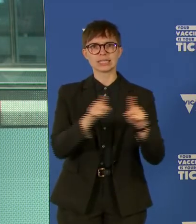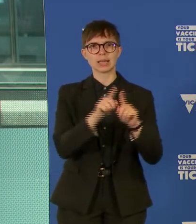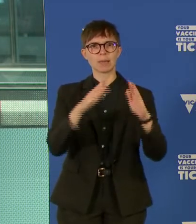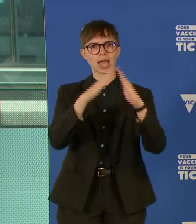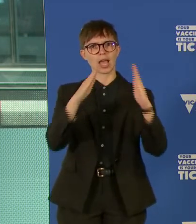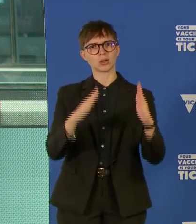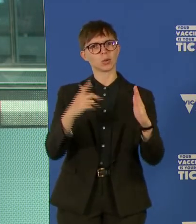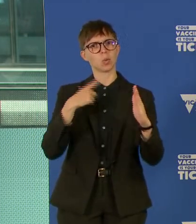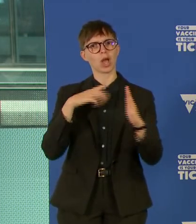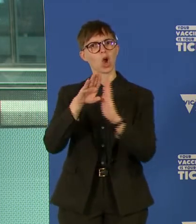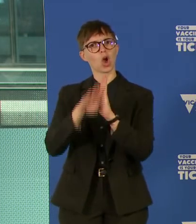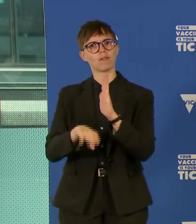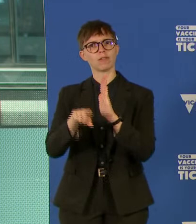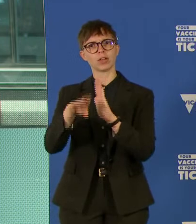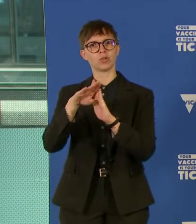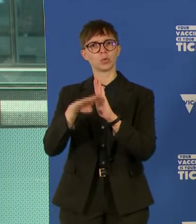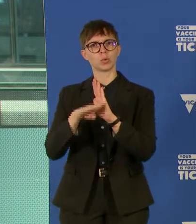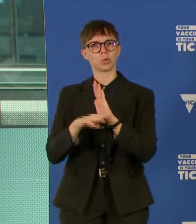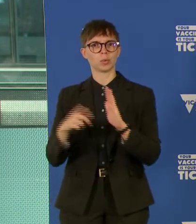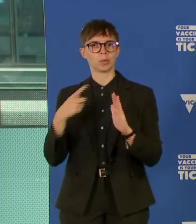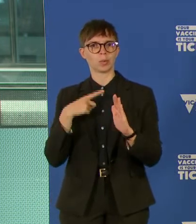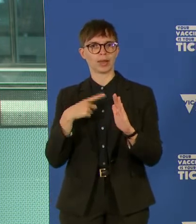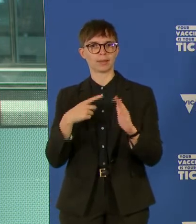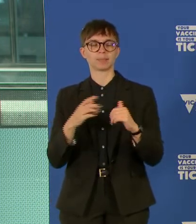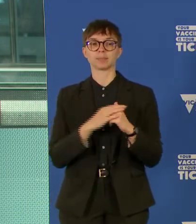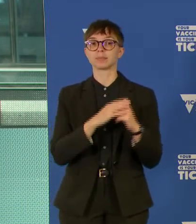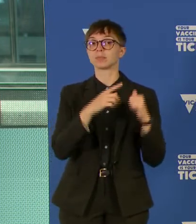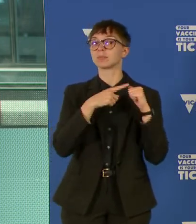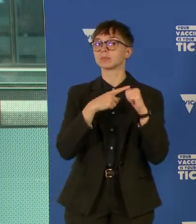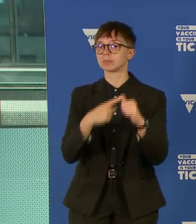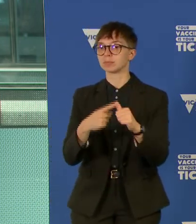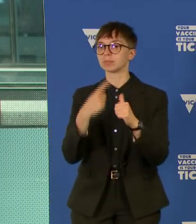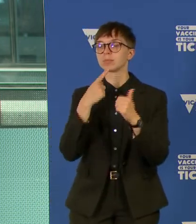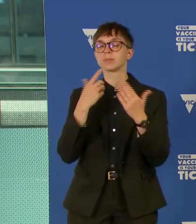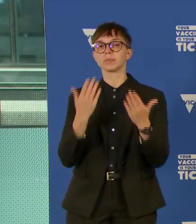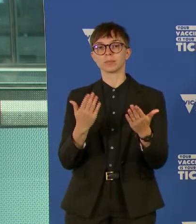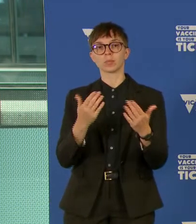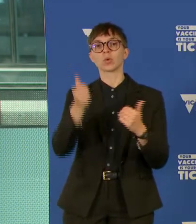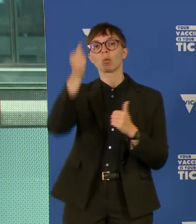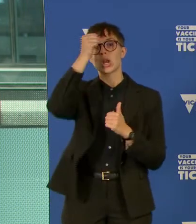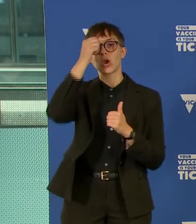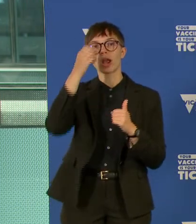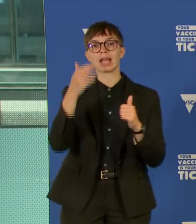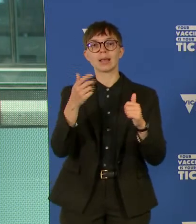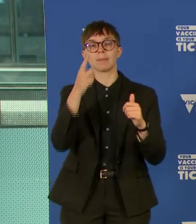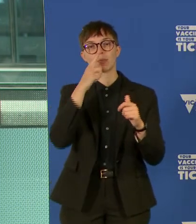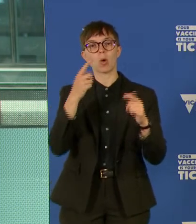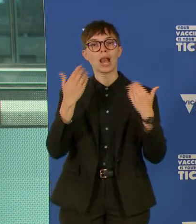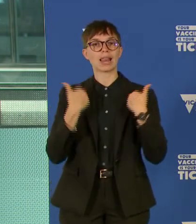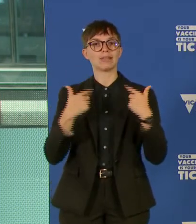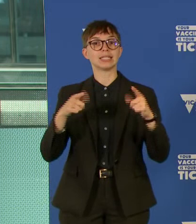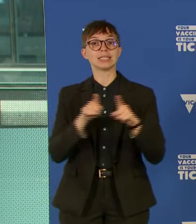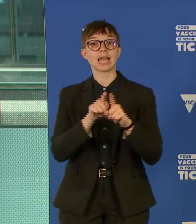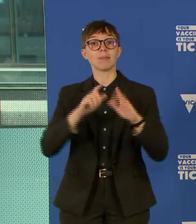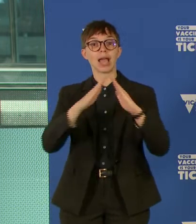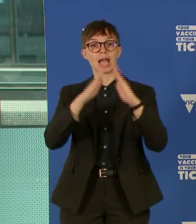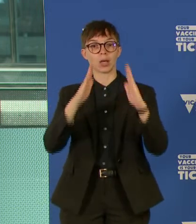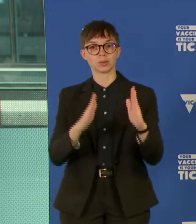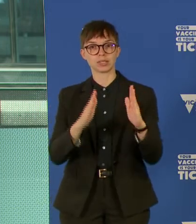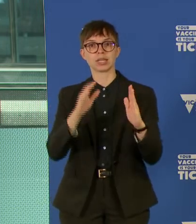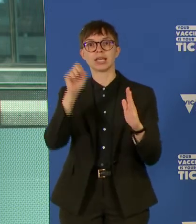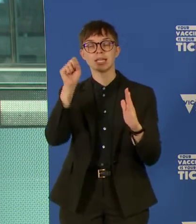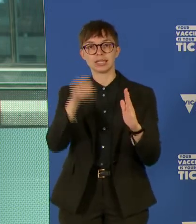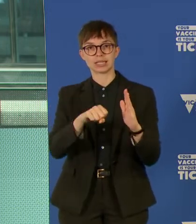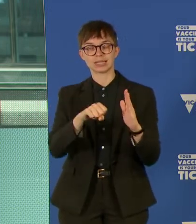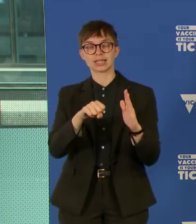contacts. So it's not scrapping of quarantine per se. I think we need to talk about it as alternative